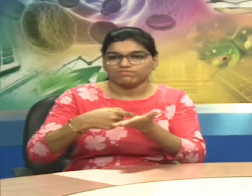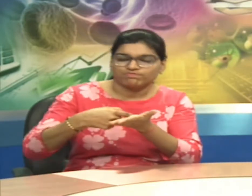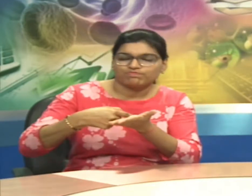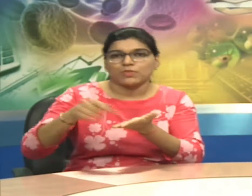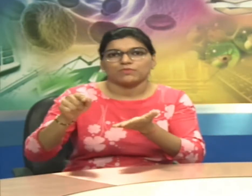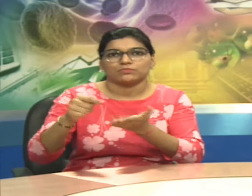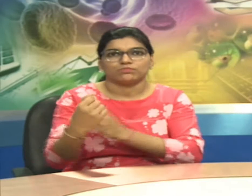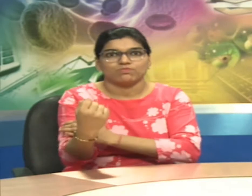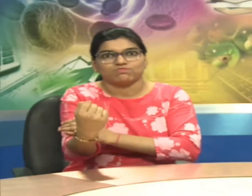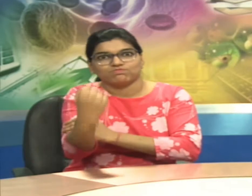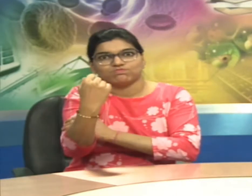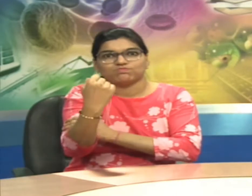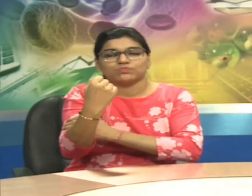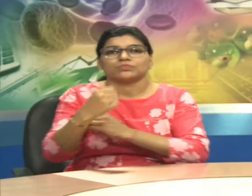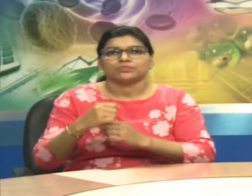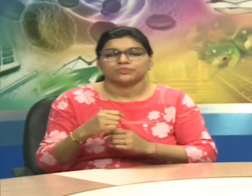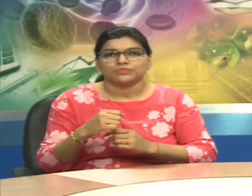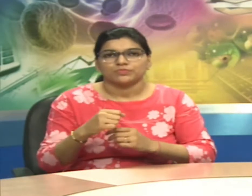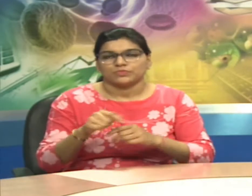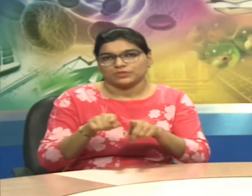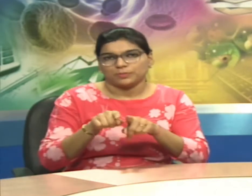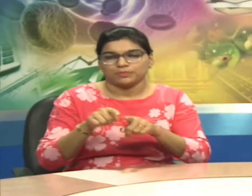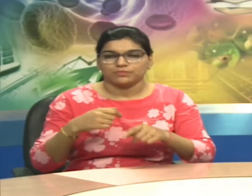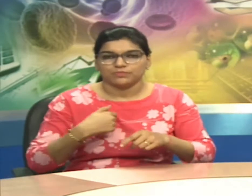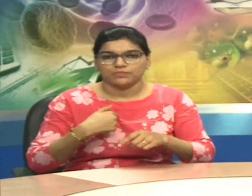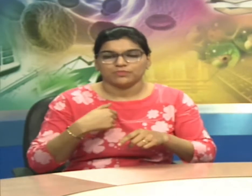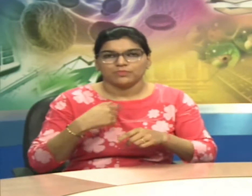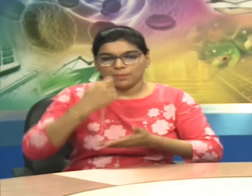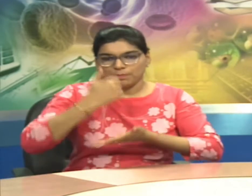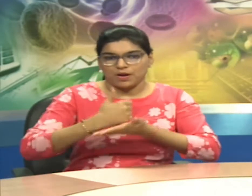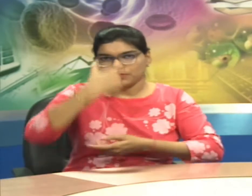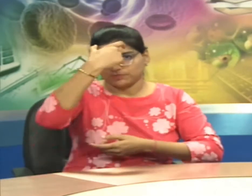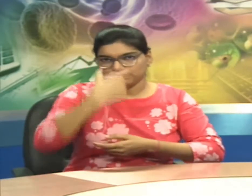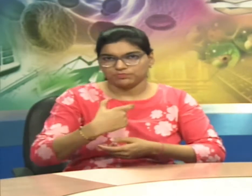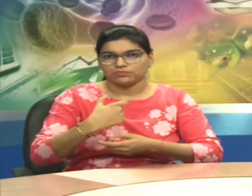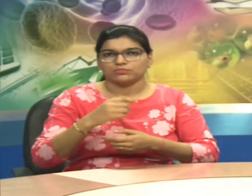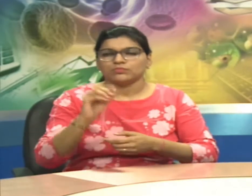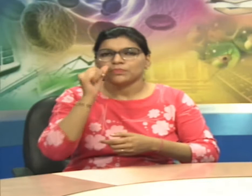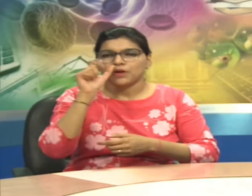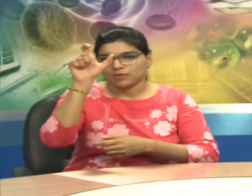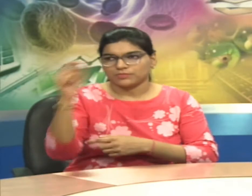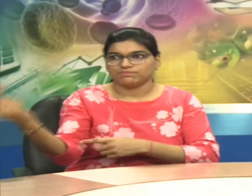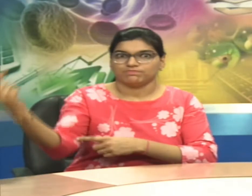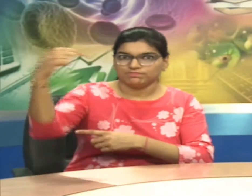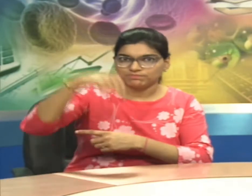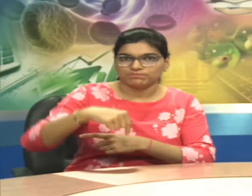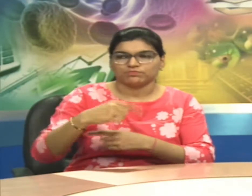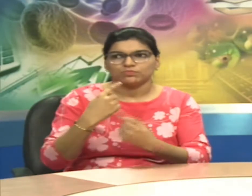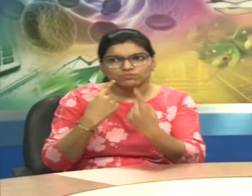next word is authorized, the person who has power. For example, a